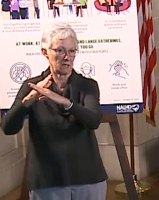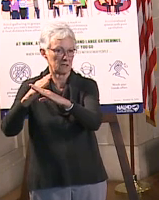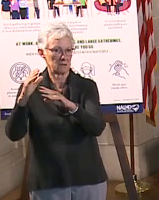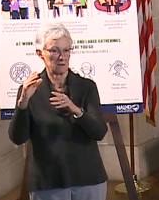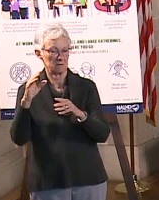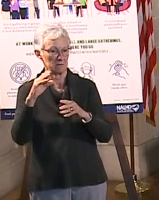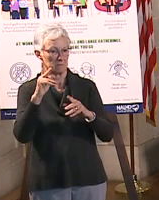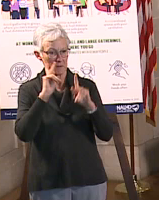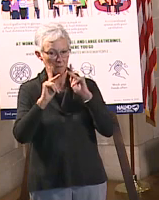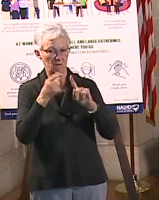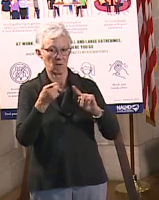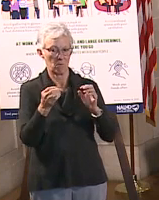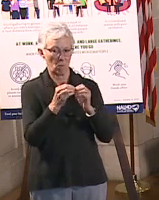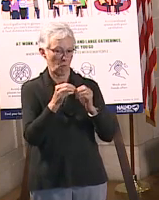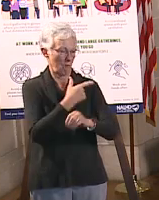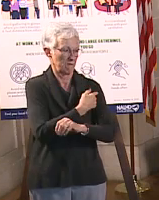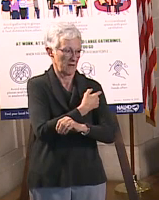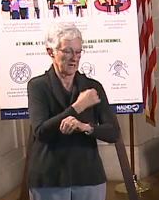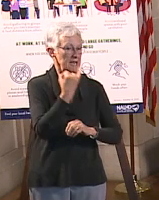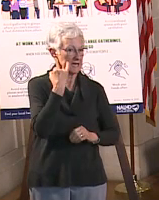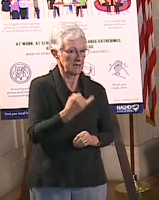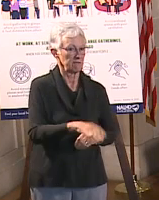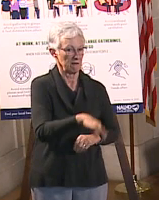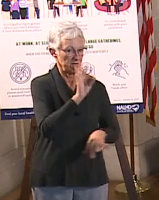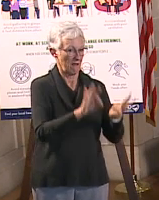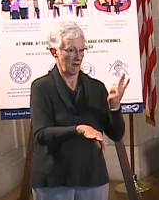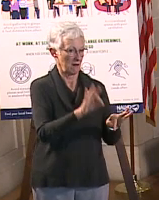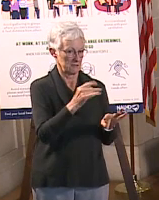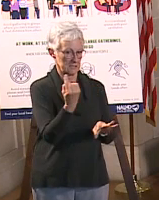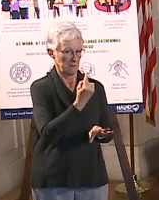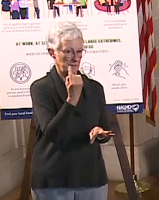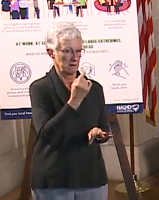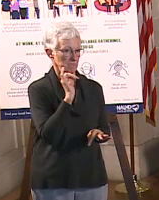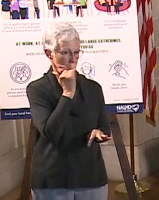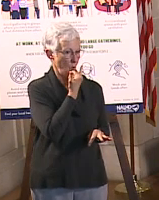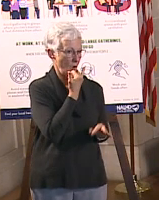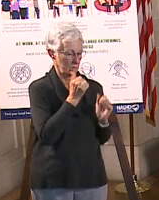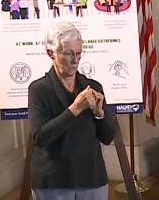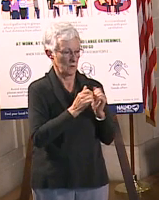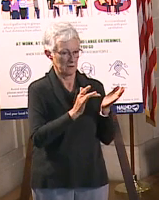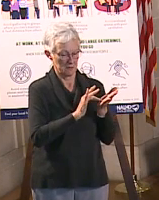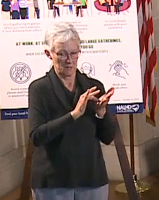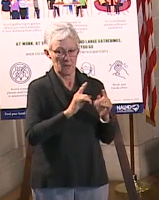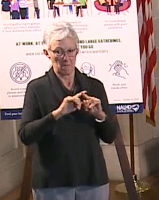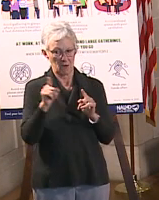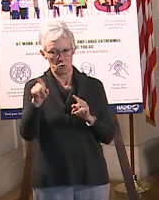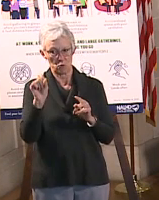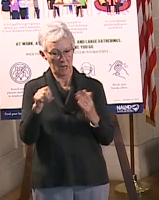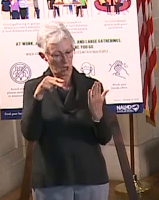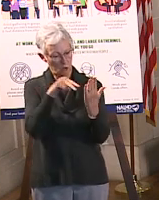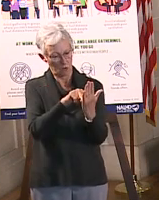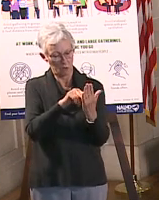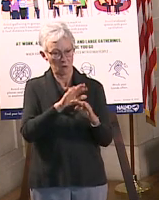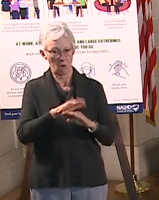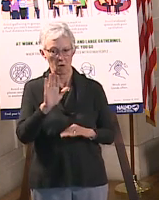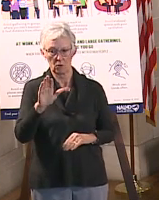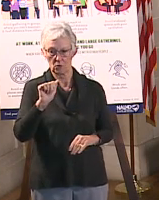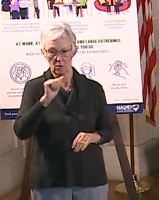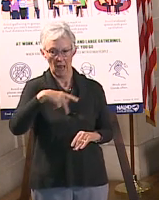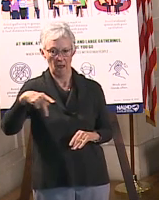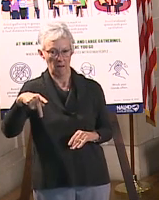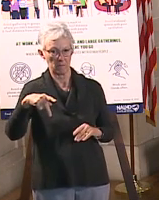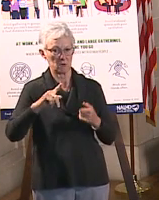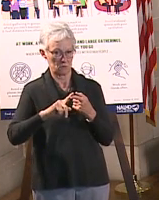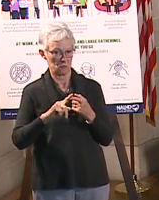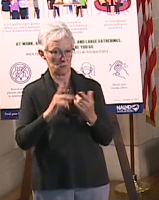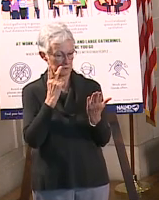receive COVID-19 vaccines. You can monitor your app stores on your phones for that availability.